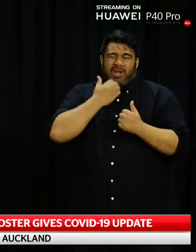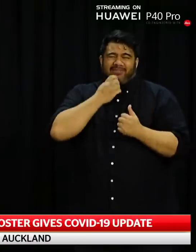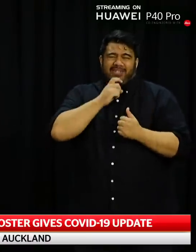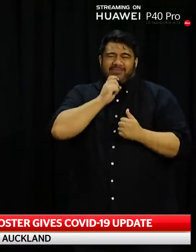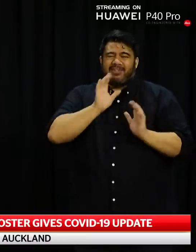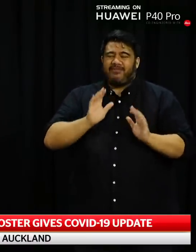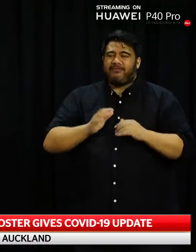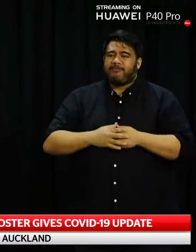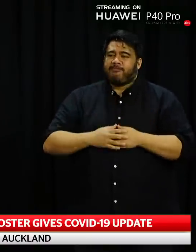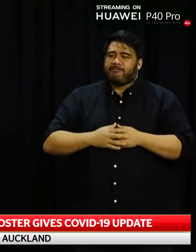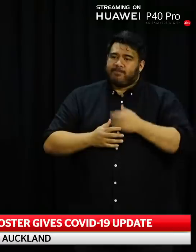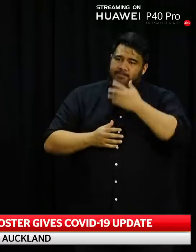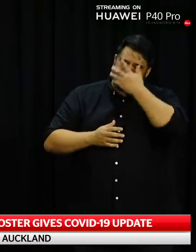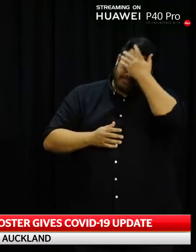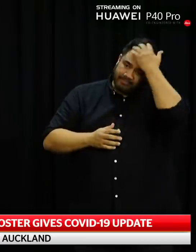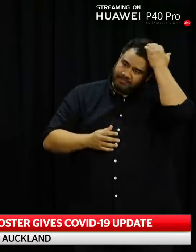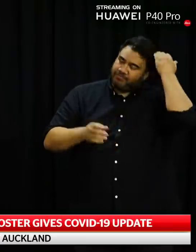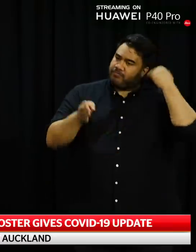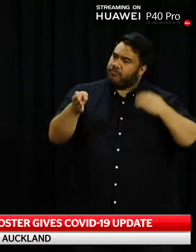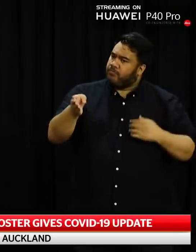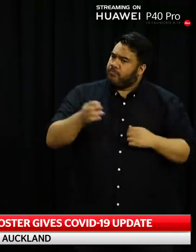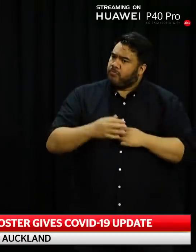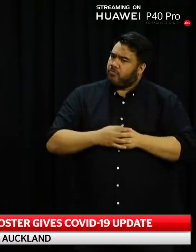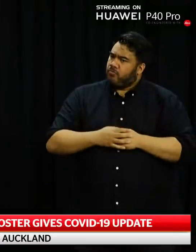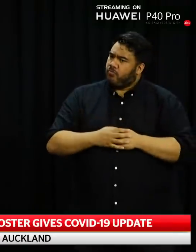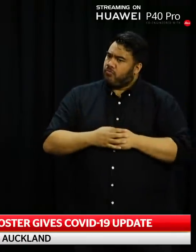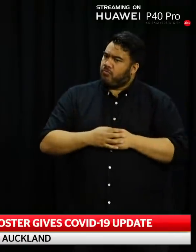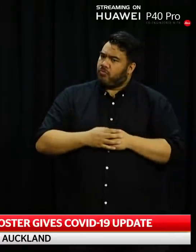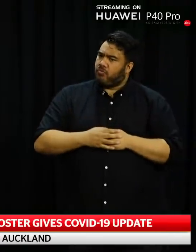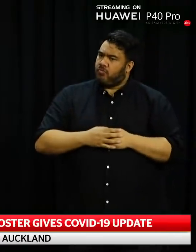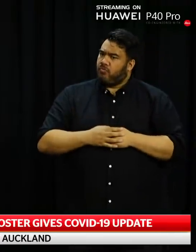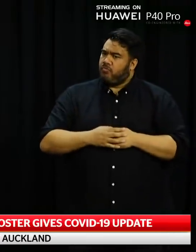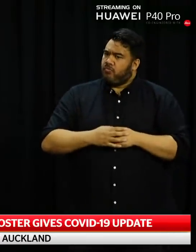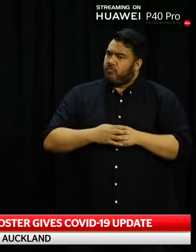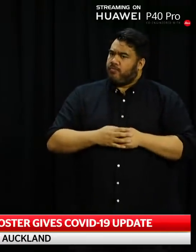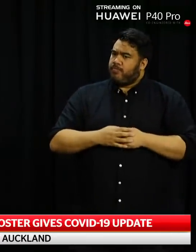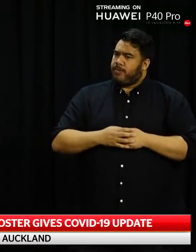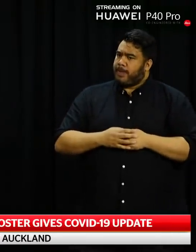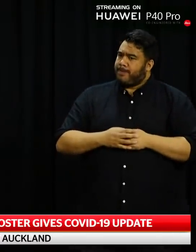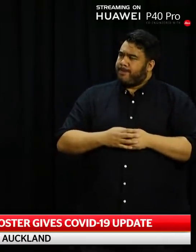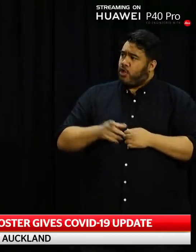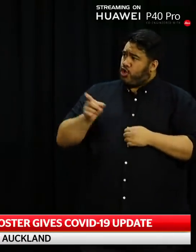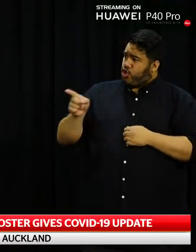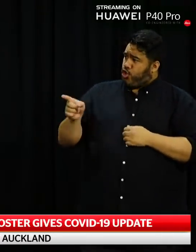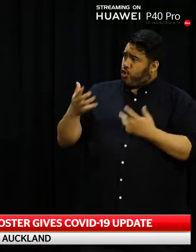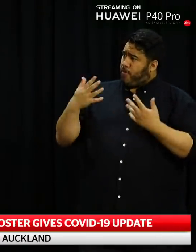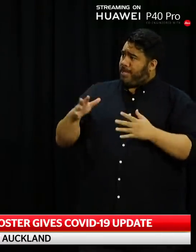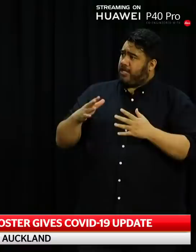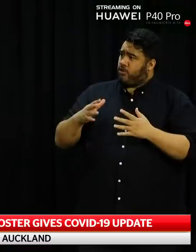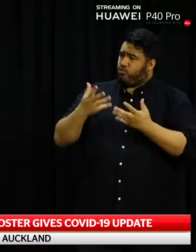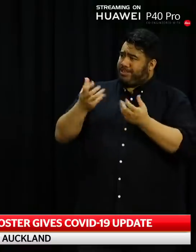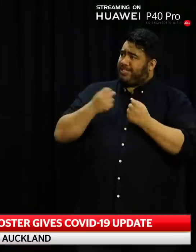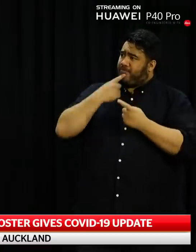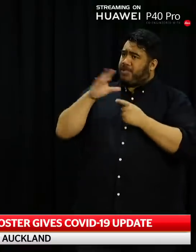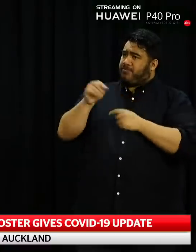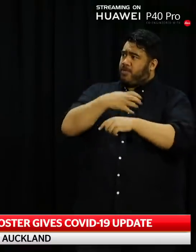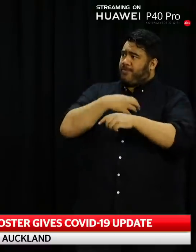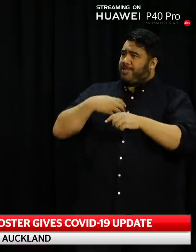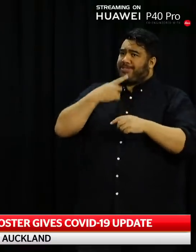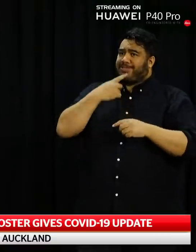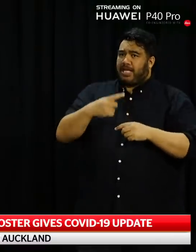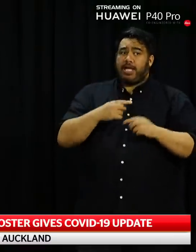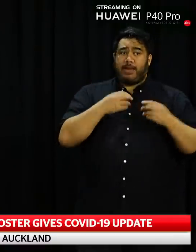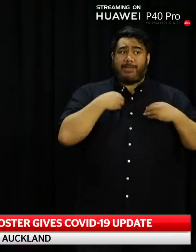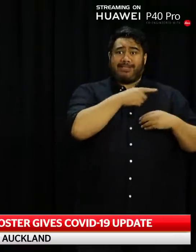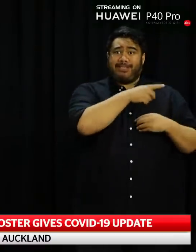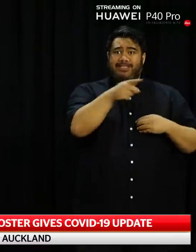no. Have you been briefed at all that businesses could be required to display QR codes and that will be part of the compliance checks? That will